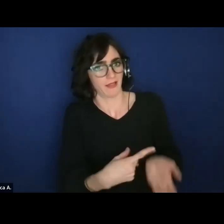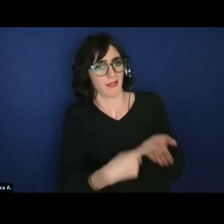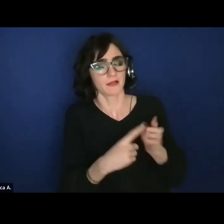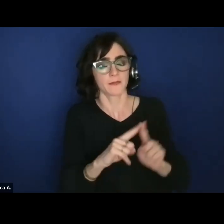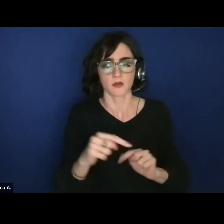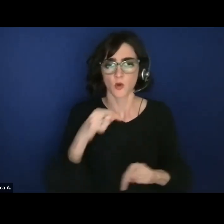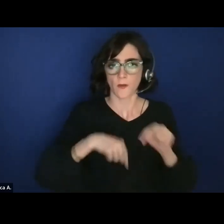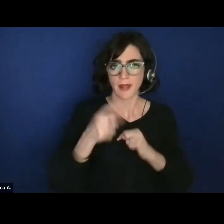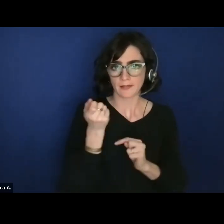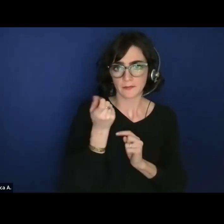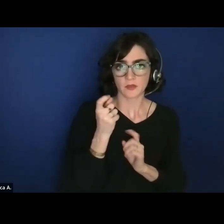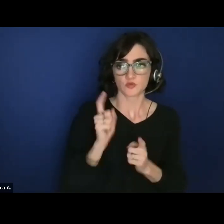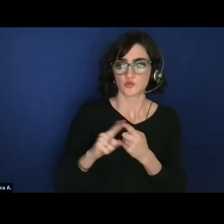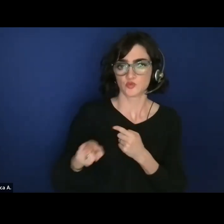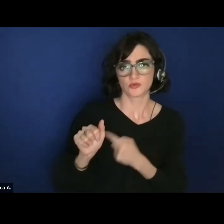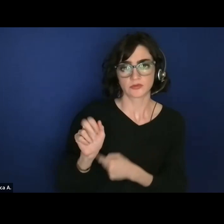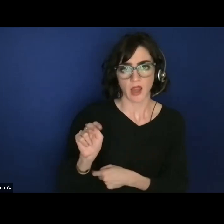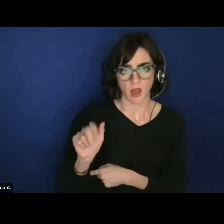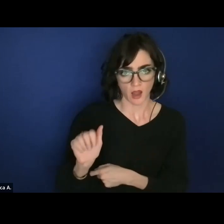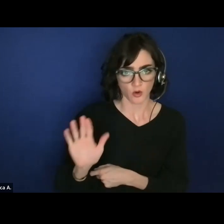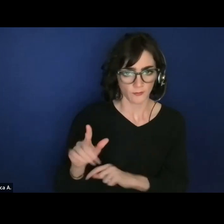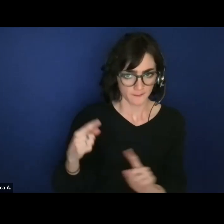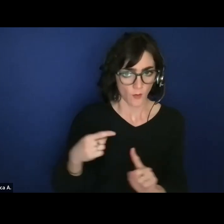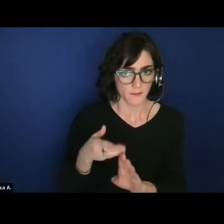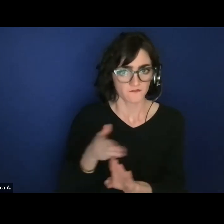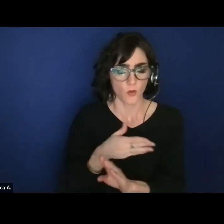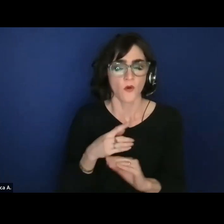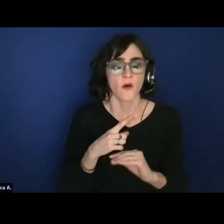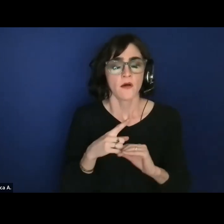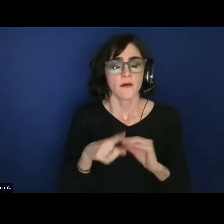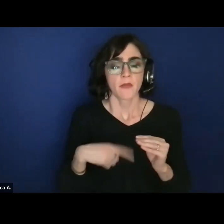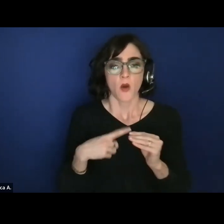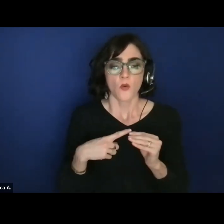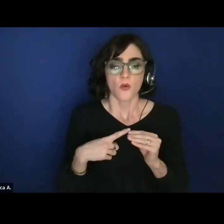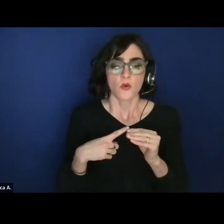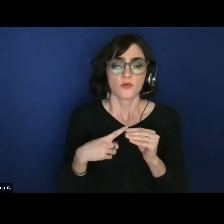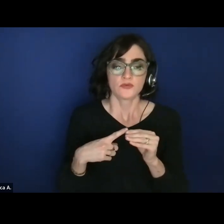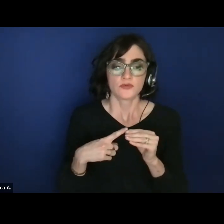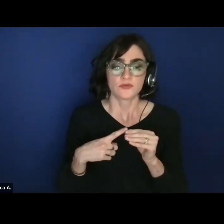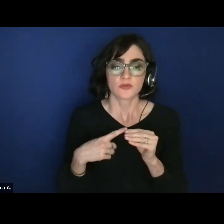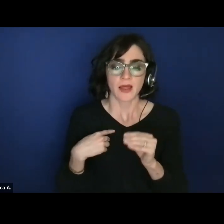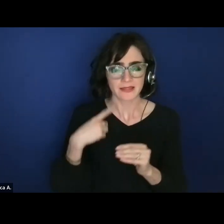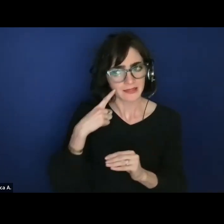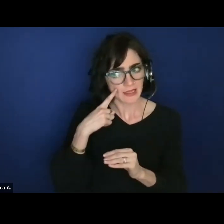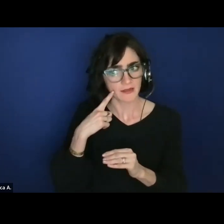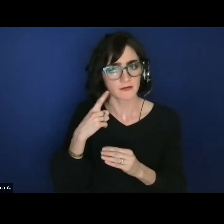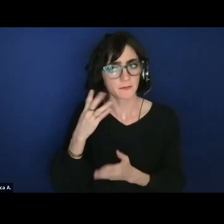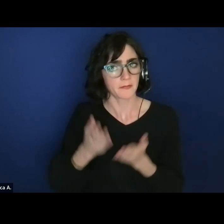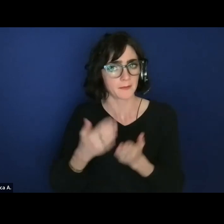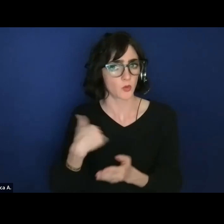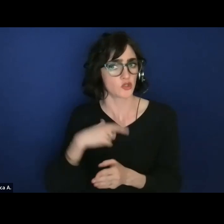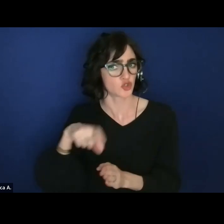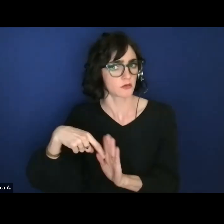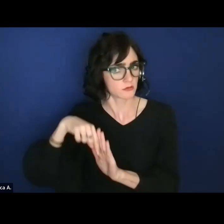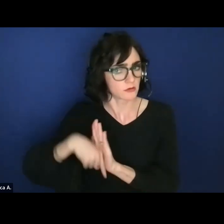going back to Anna's point earlier on, I think we might at some point want to have a deeper